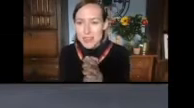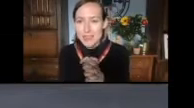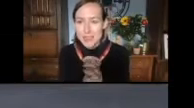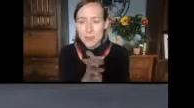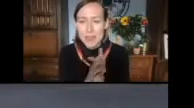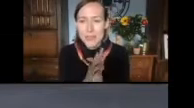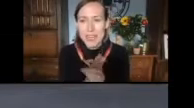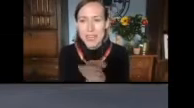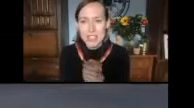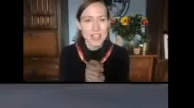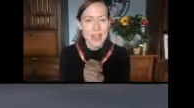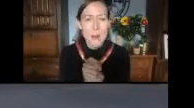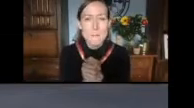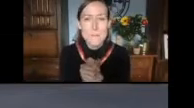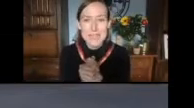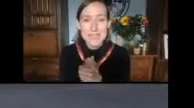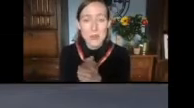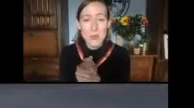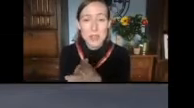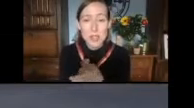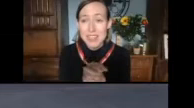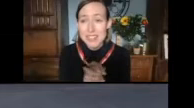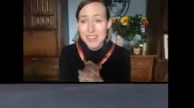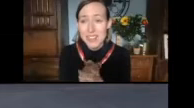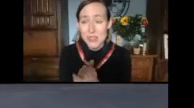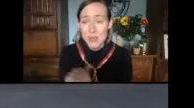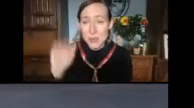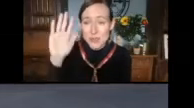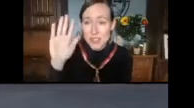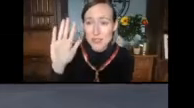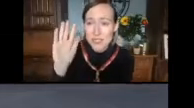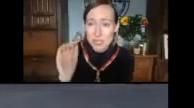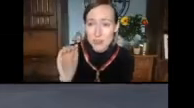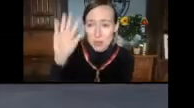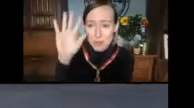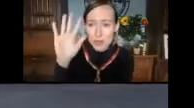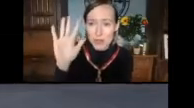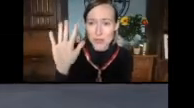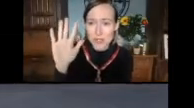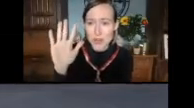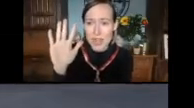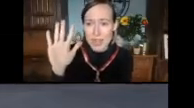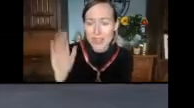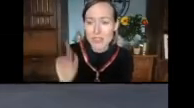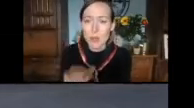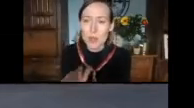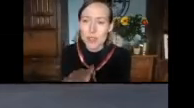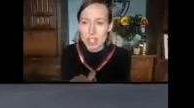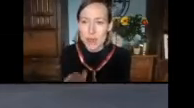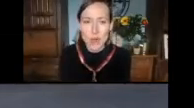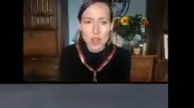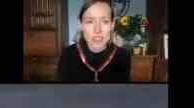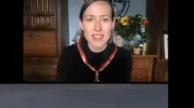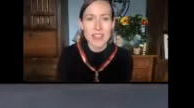be Natalie or Pastor NJ, but would one of the children like to put up their little virtual hand or put in the